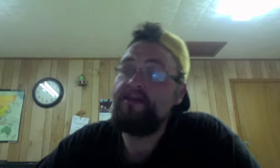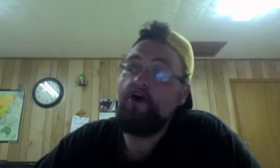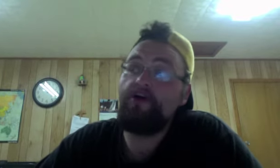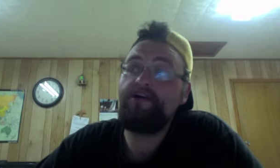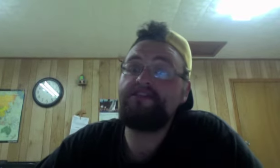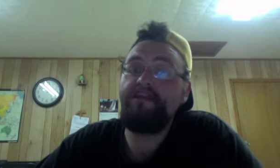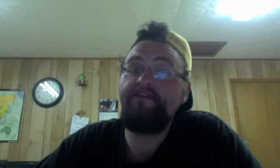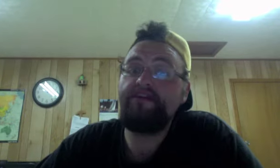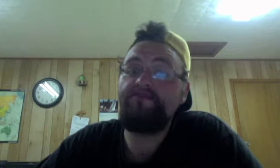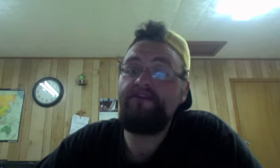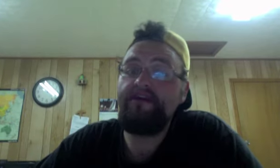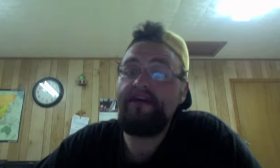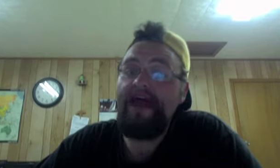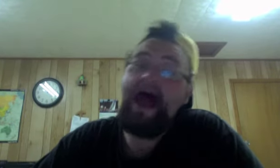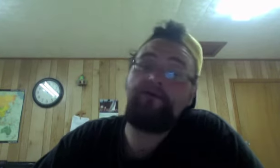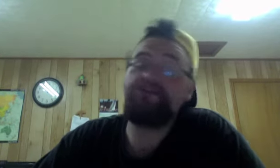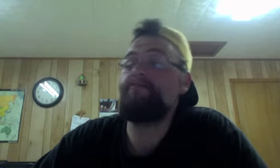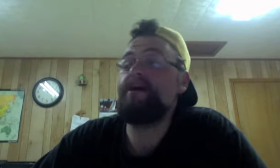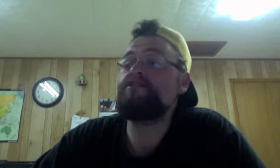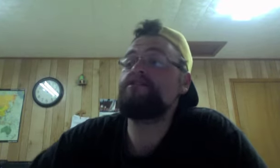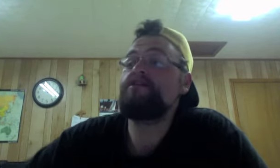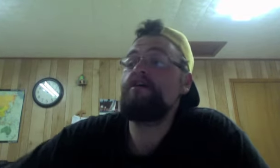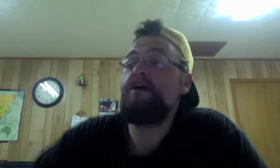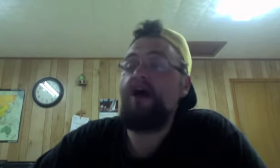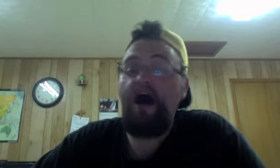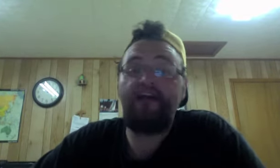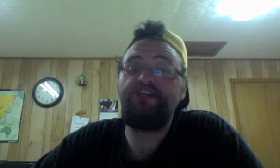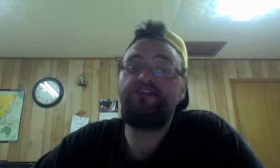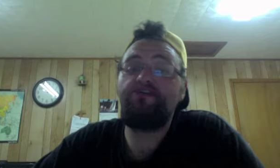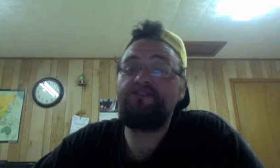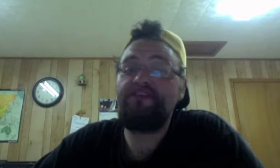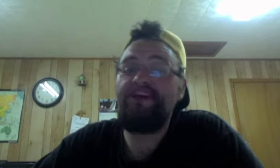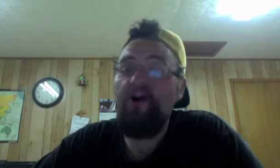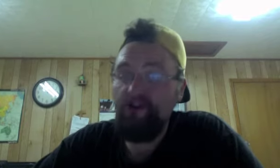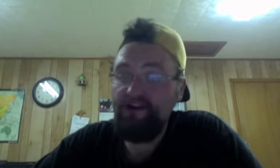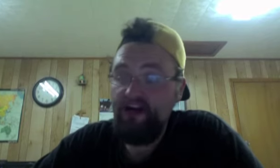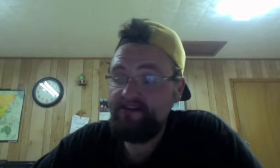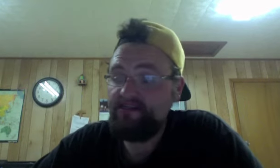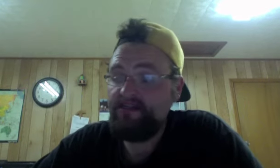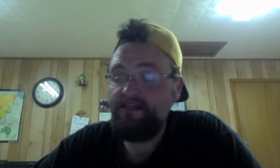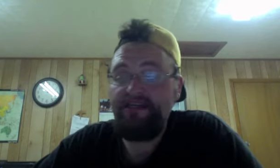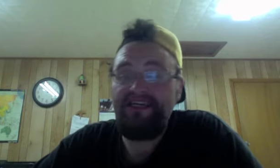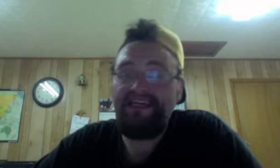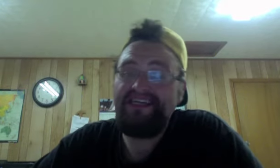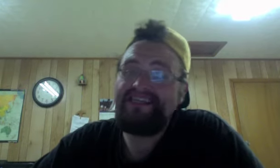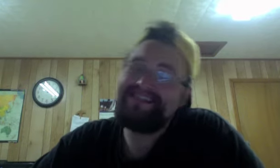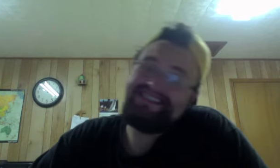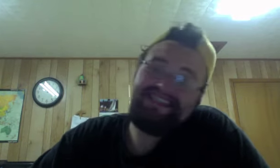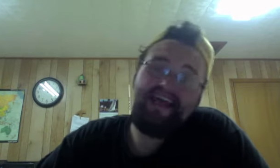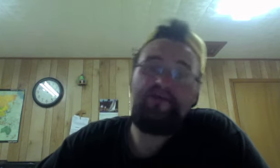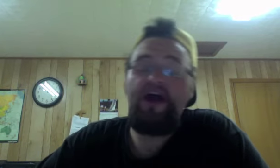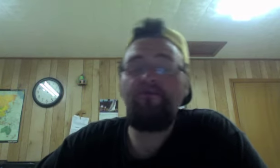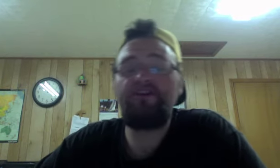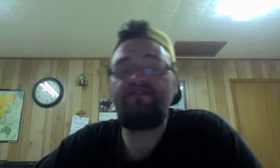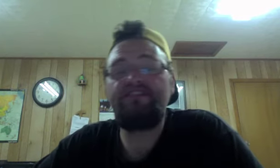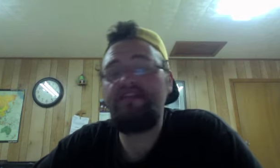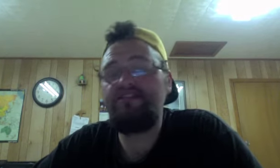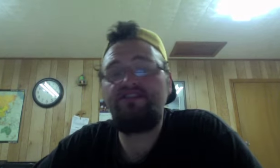Argonauts defense being average at best I just don't see the Argonauts staying around much for the season just